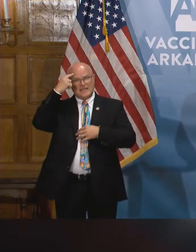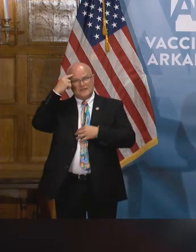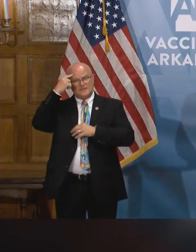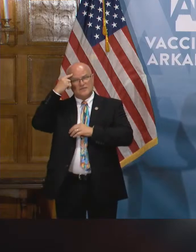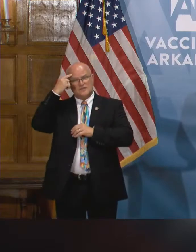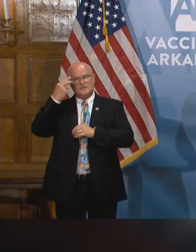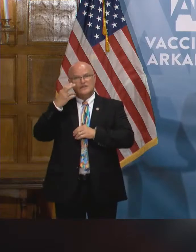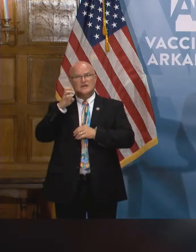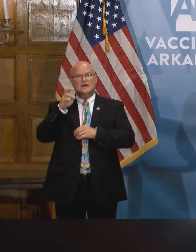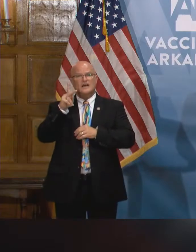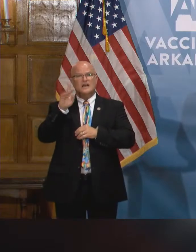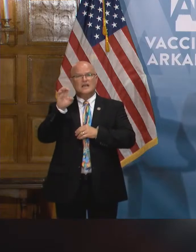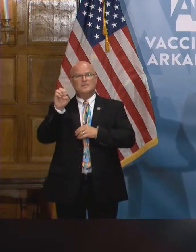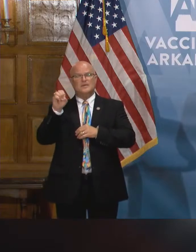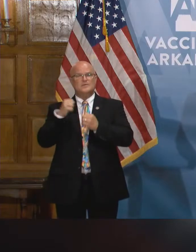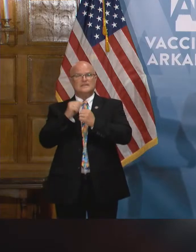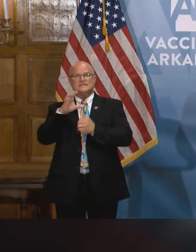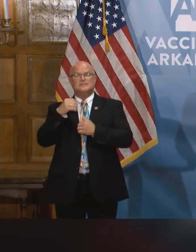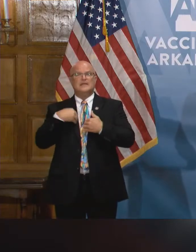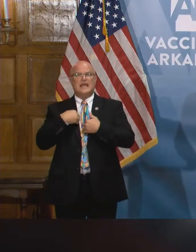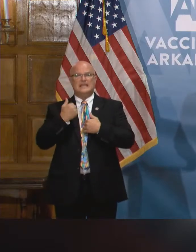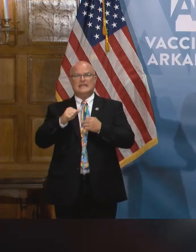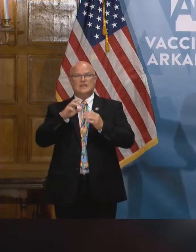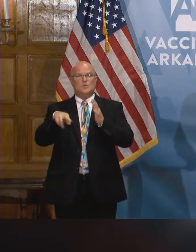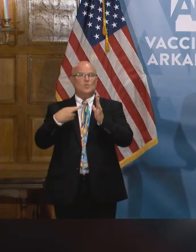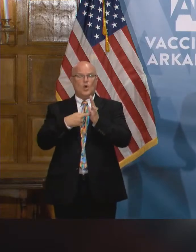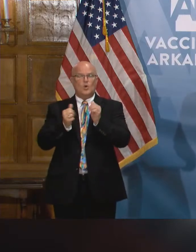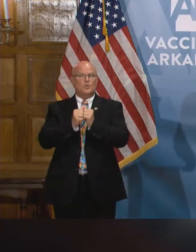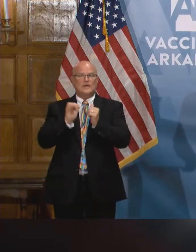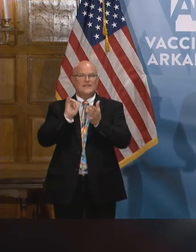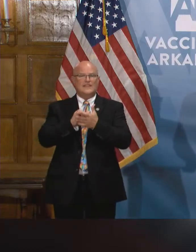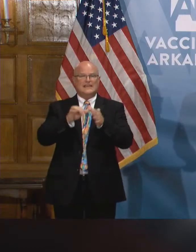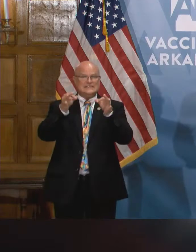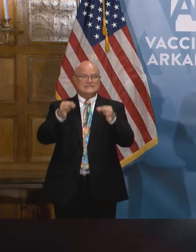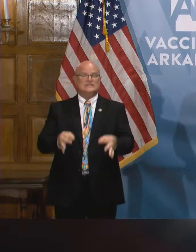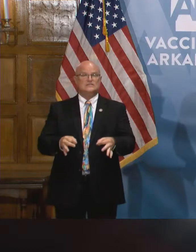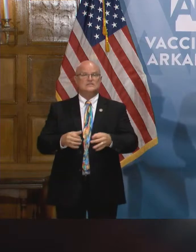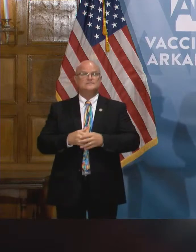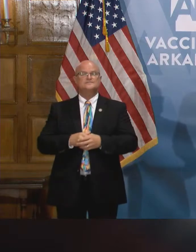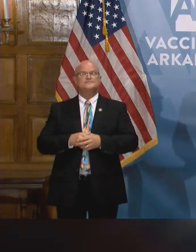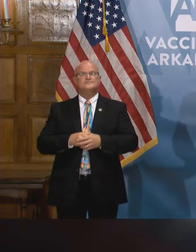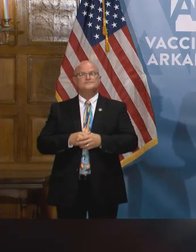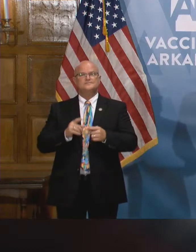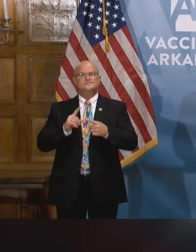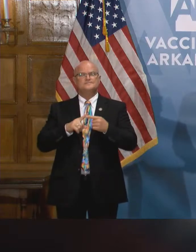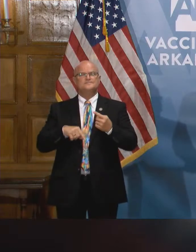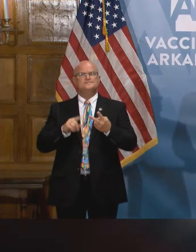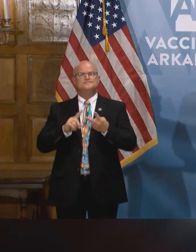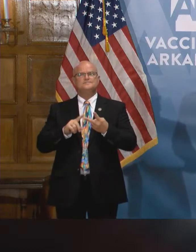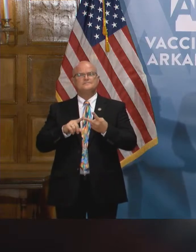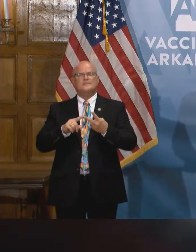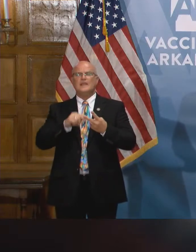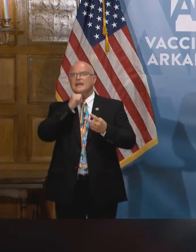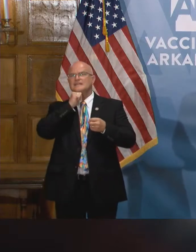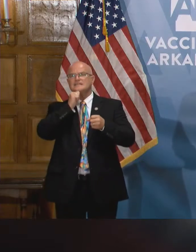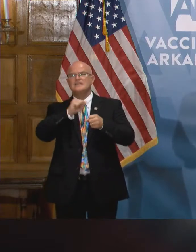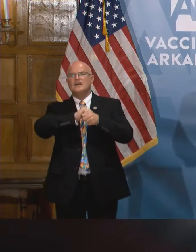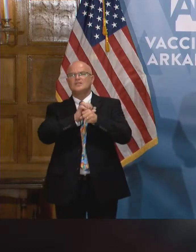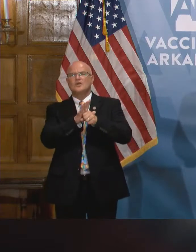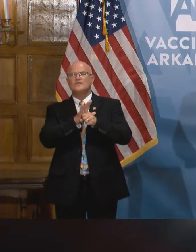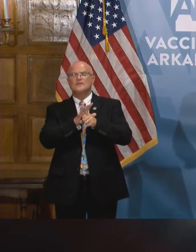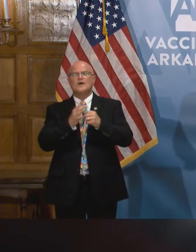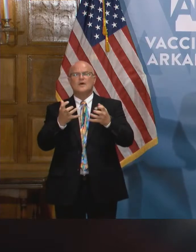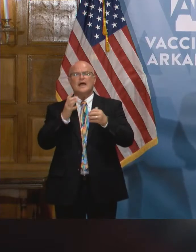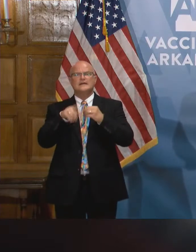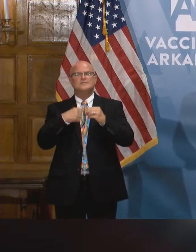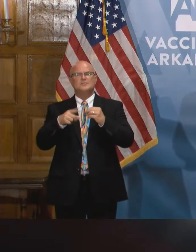Huckabee's relationship with this company, if that had any role at all with that decision. And had a non-COVID question for you. Wanted to